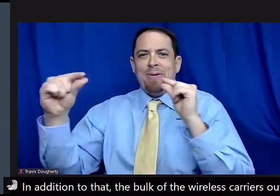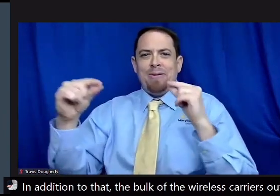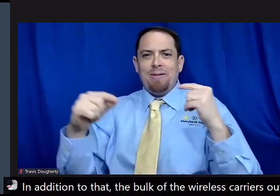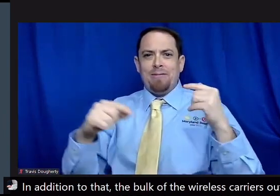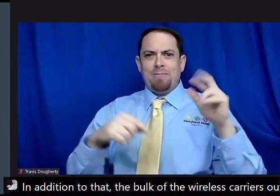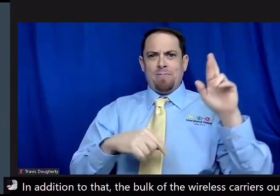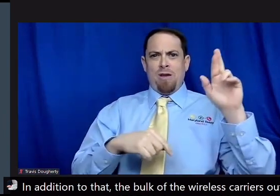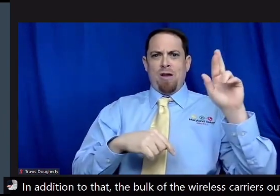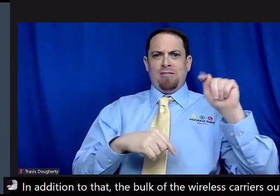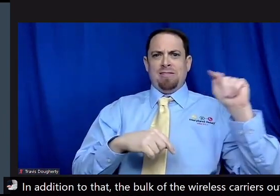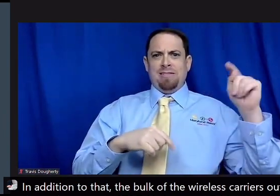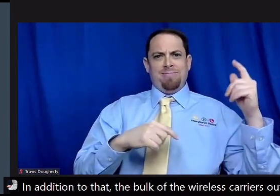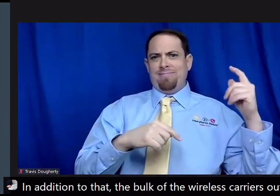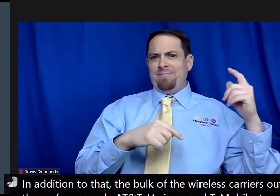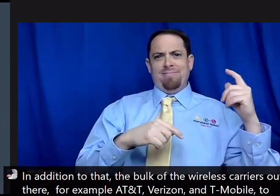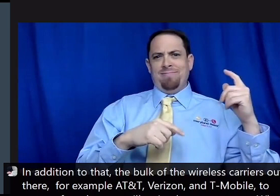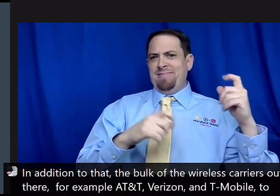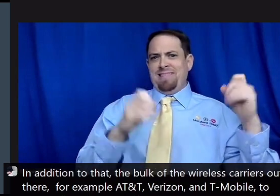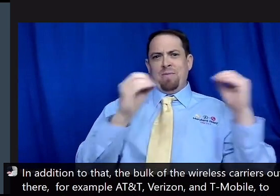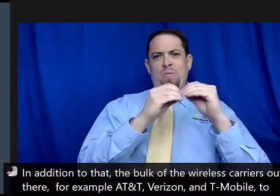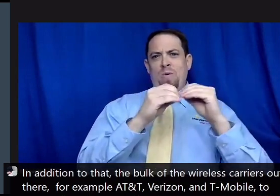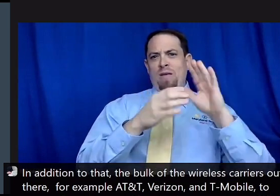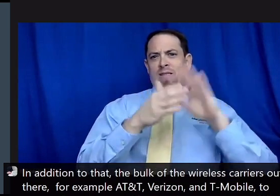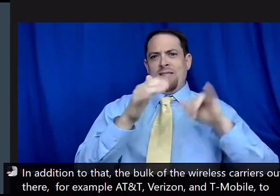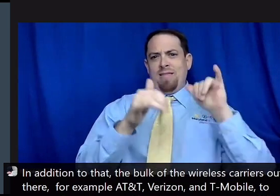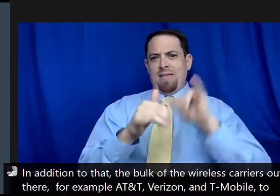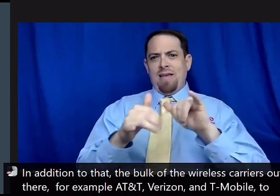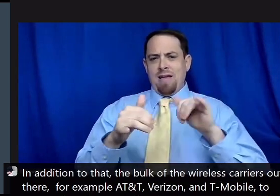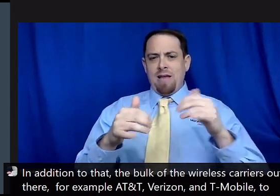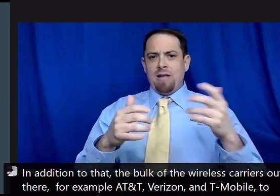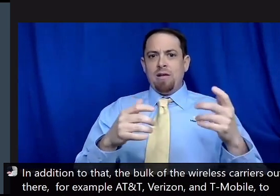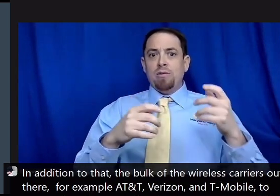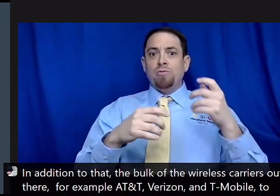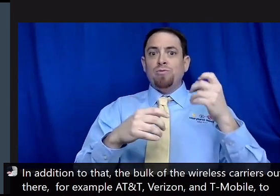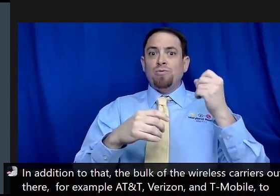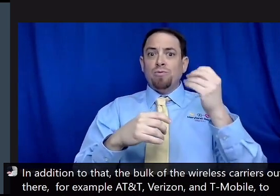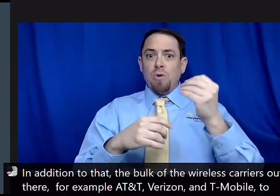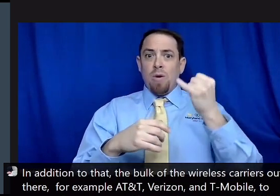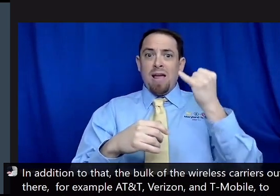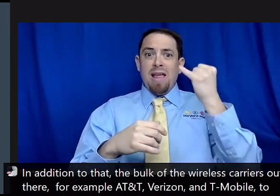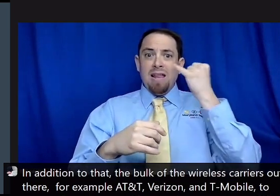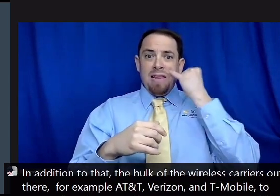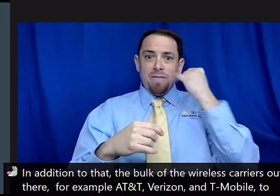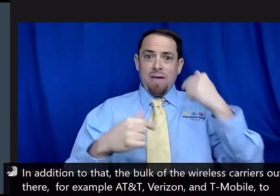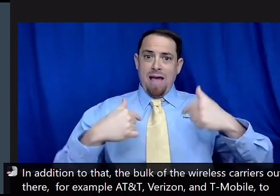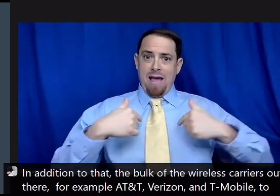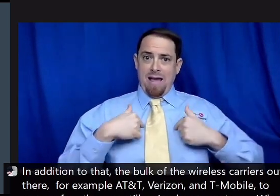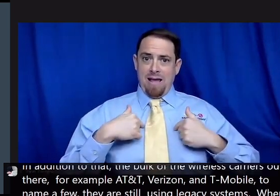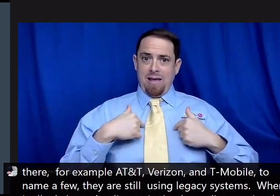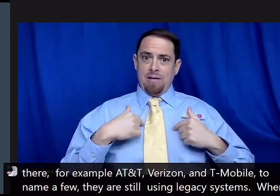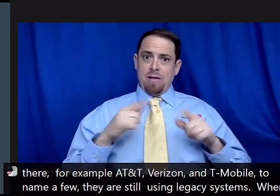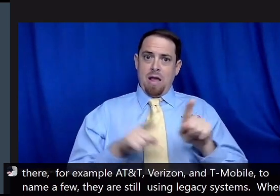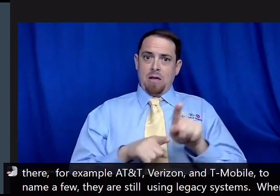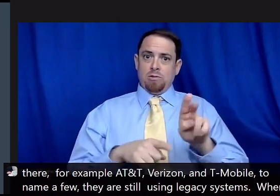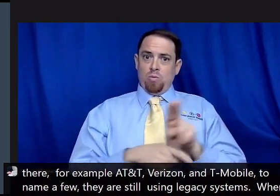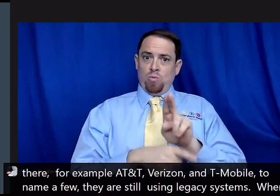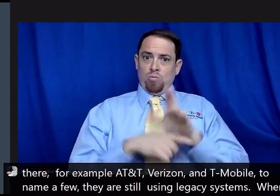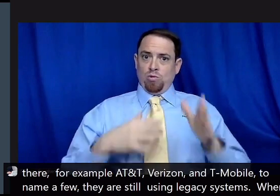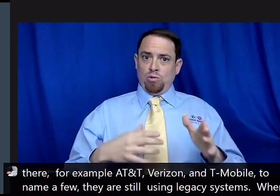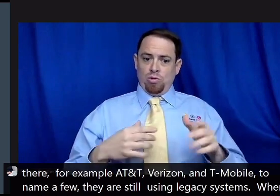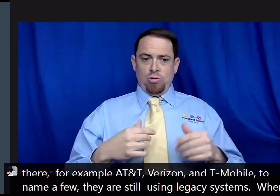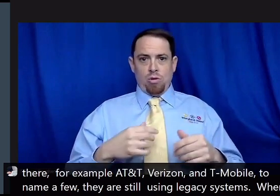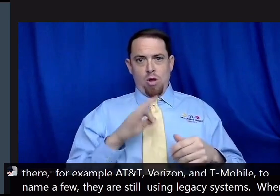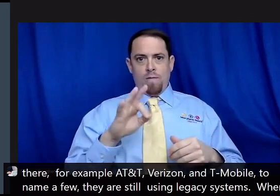When I talked about that linear single phone line previously, RTT is so much more than that. So